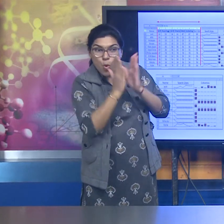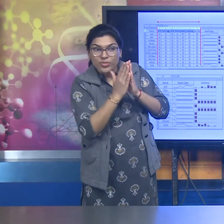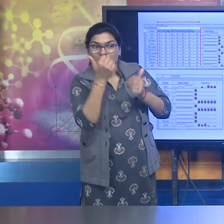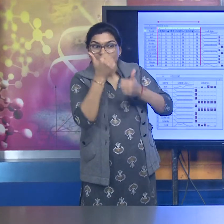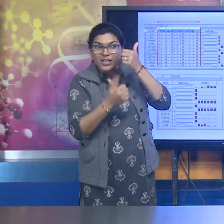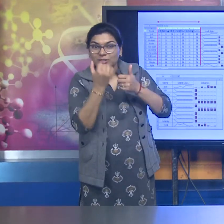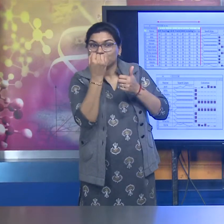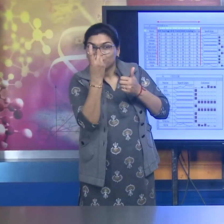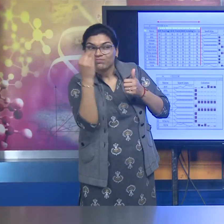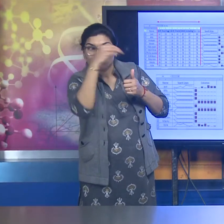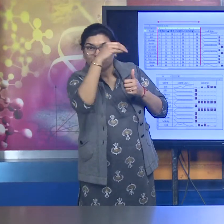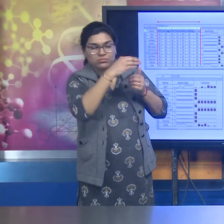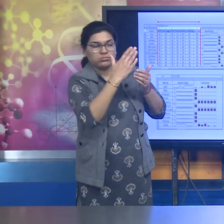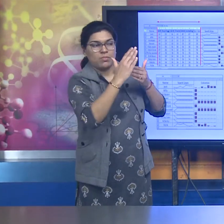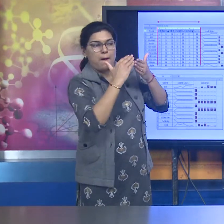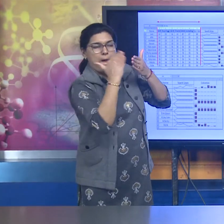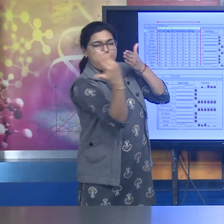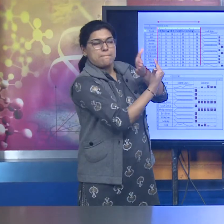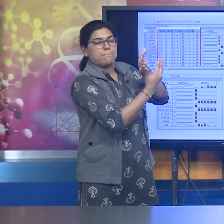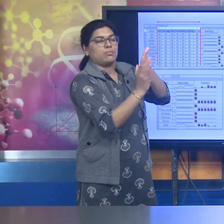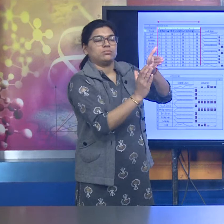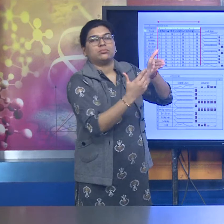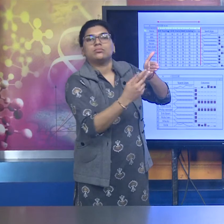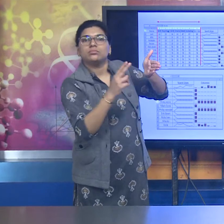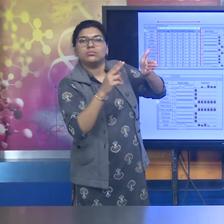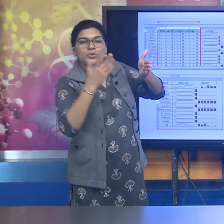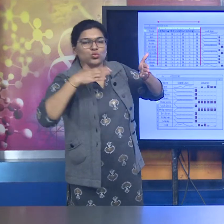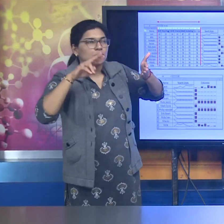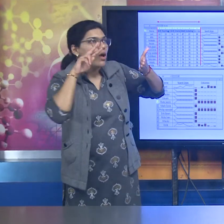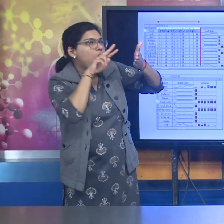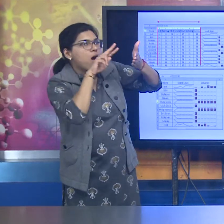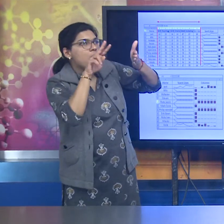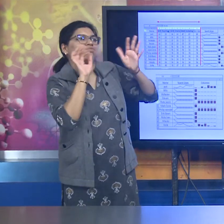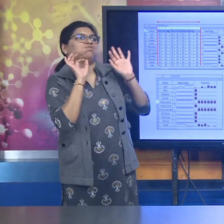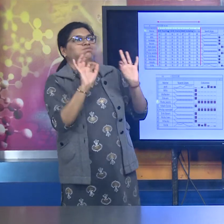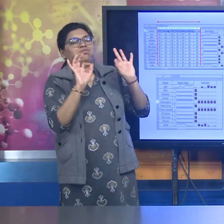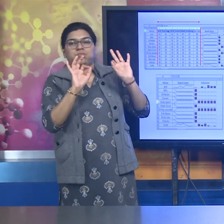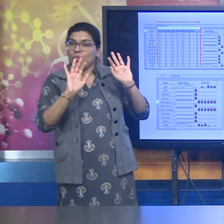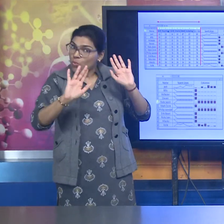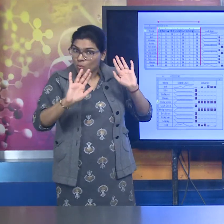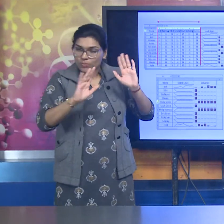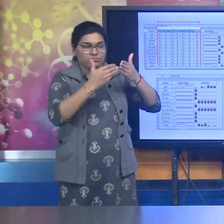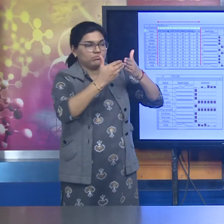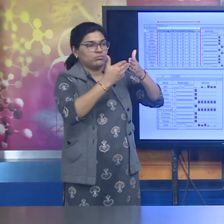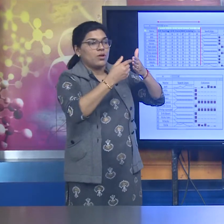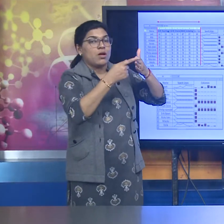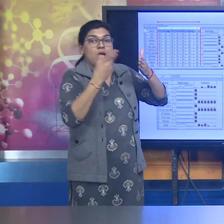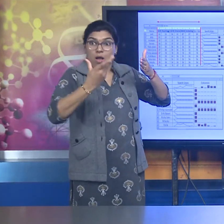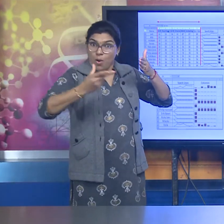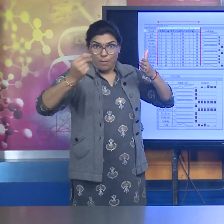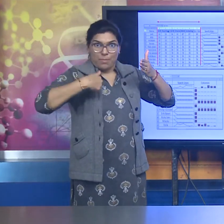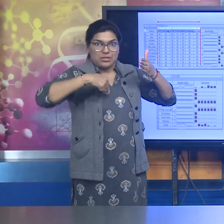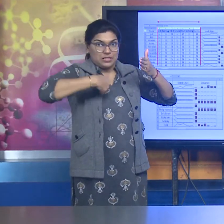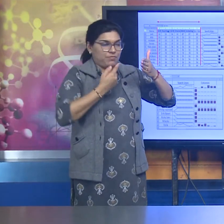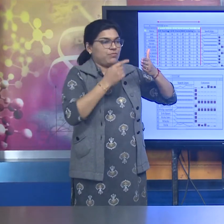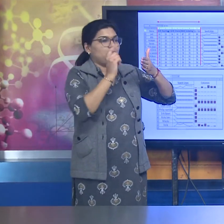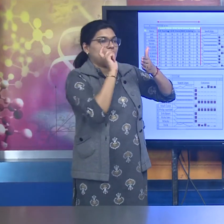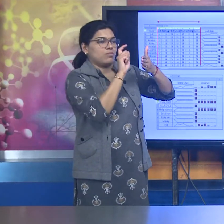to teach or show something to students, so they can see